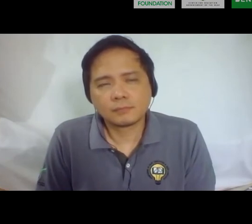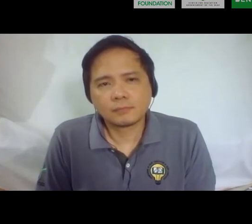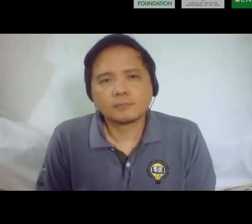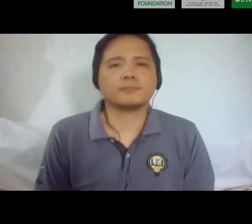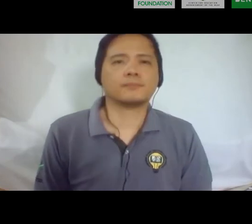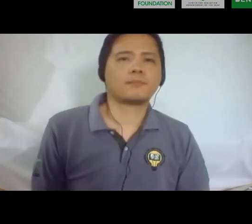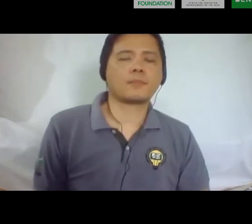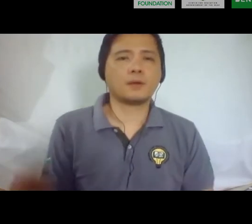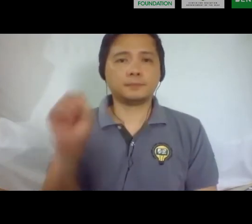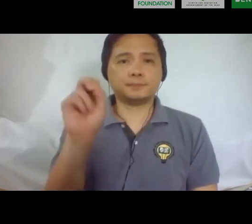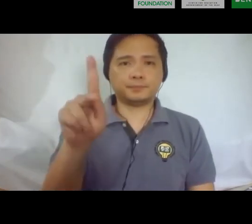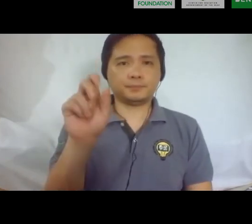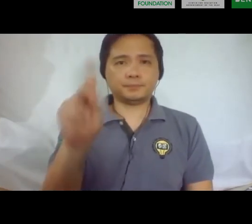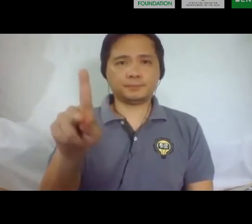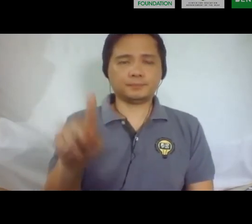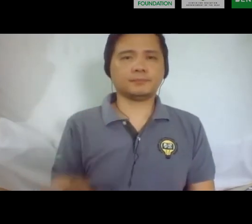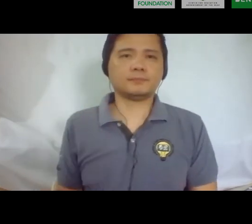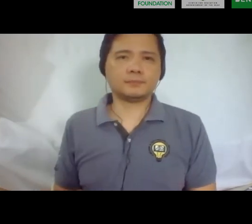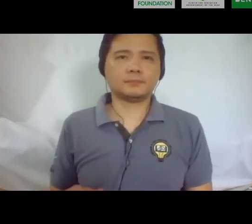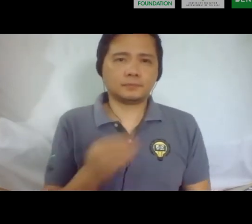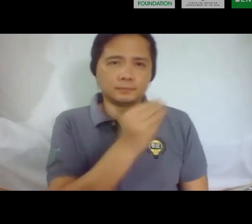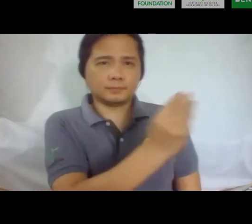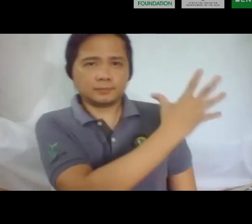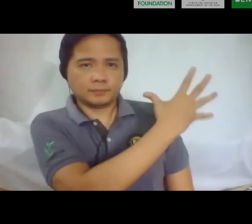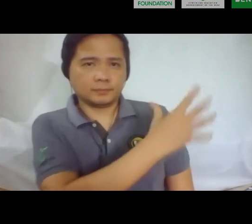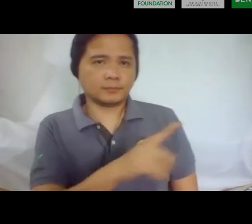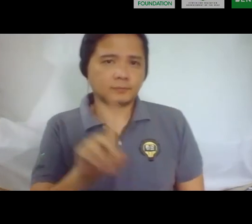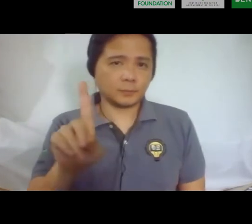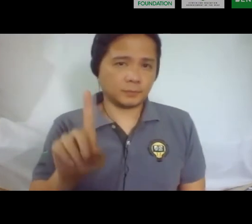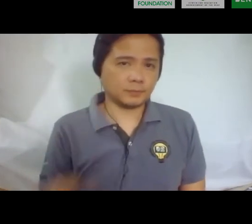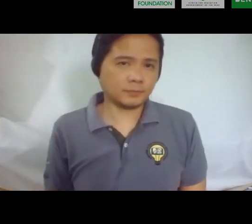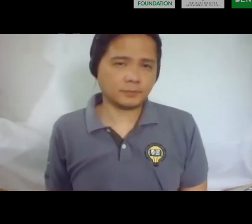Okay, so let me try to pull this up on screen for you.